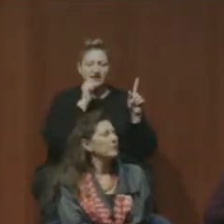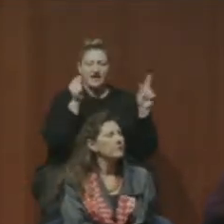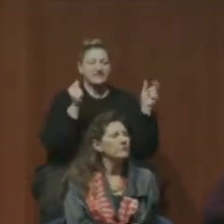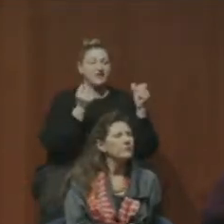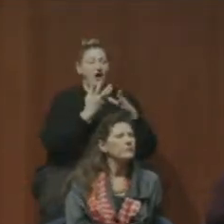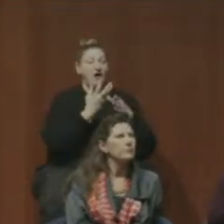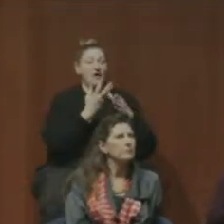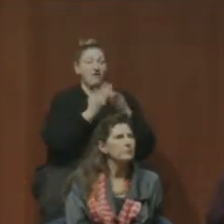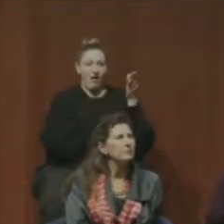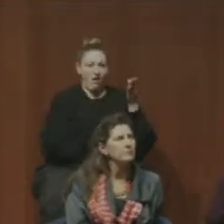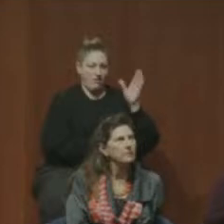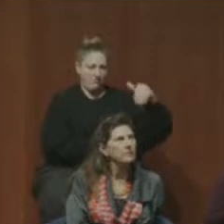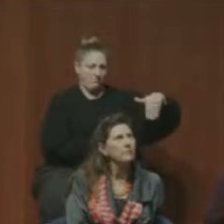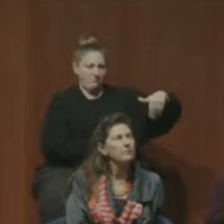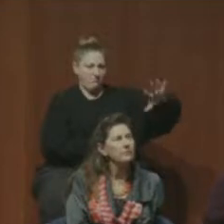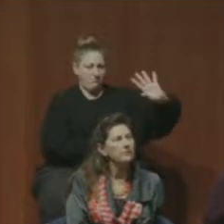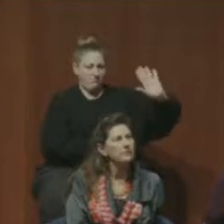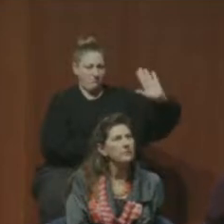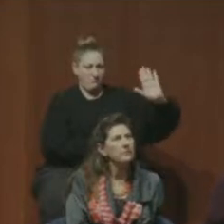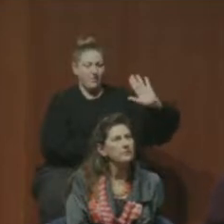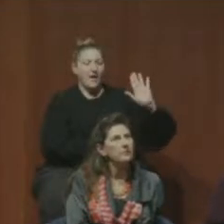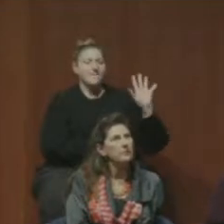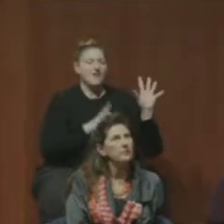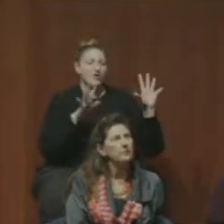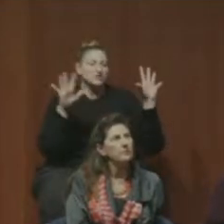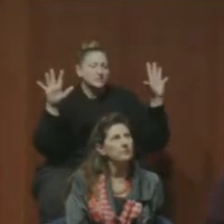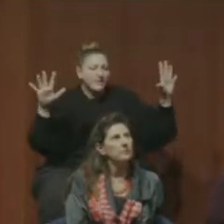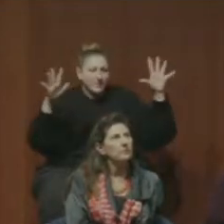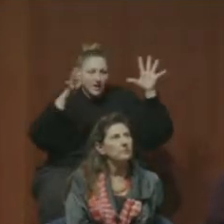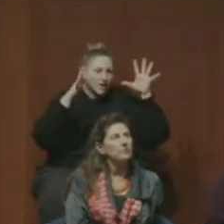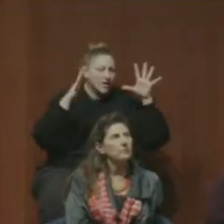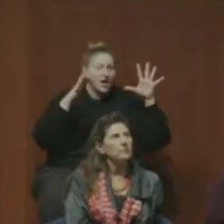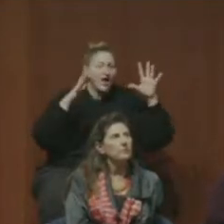somehow something else is crowding the space. And certainly